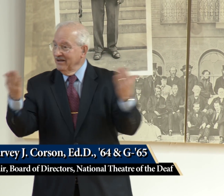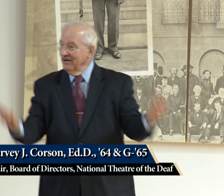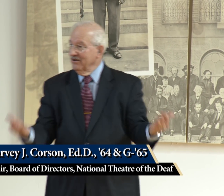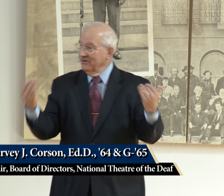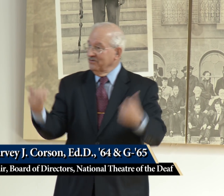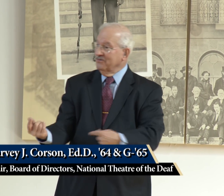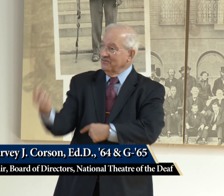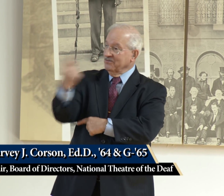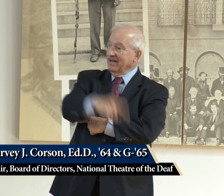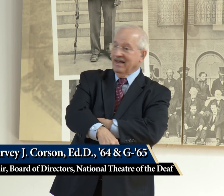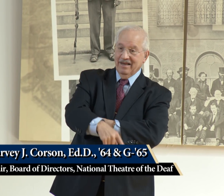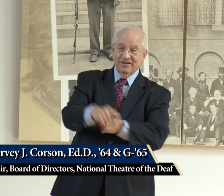Thank you.